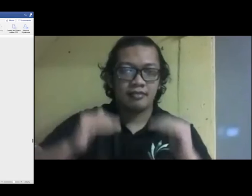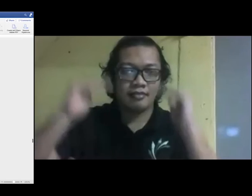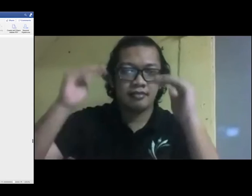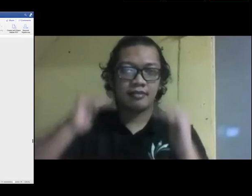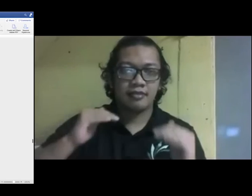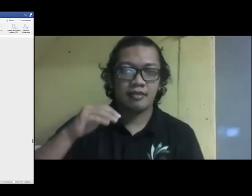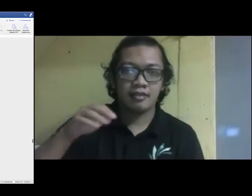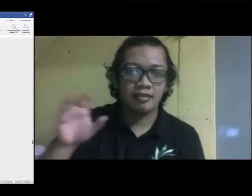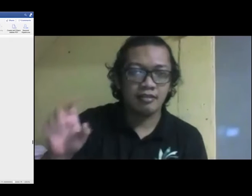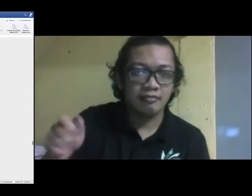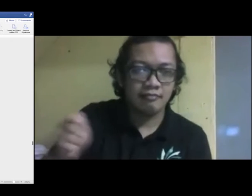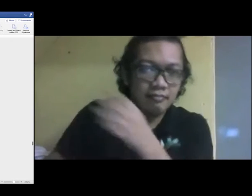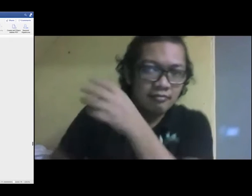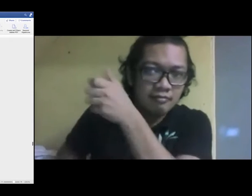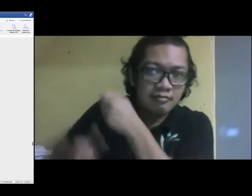So next,